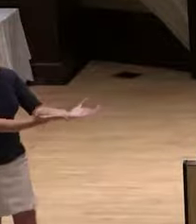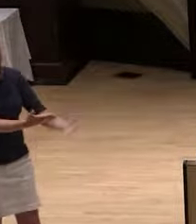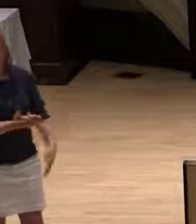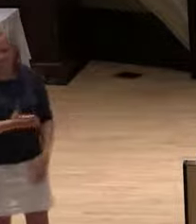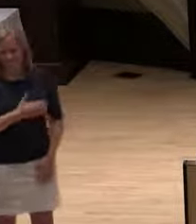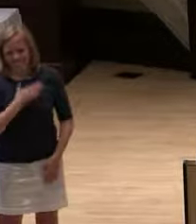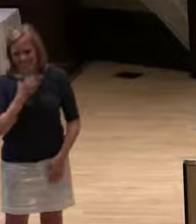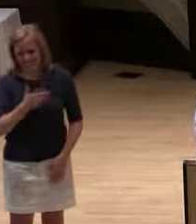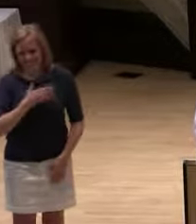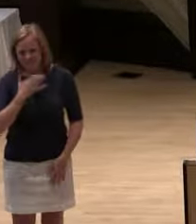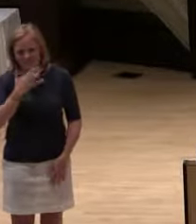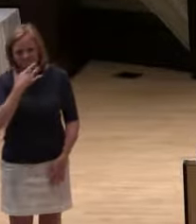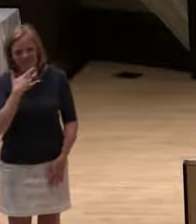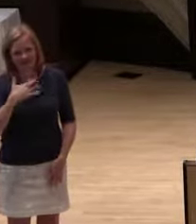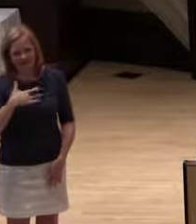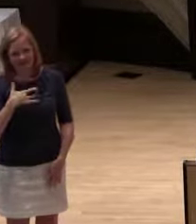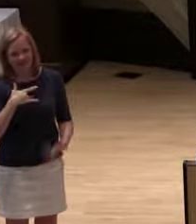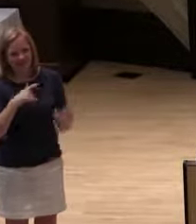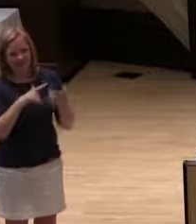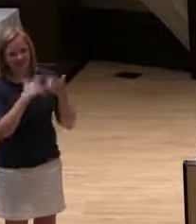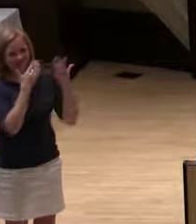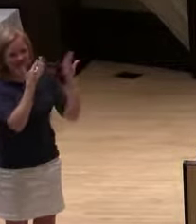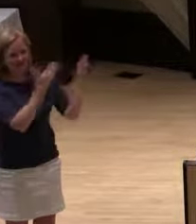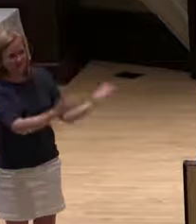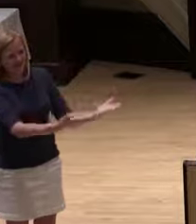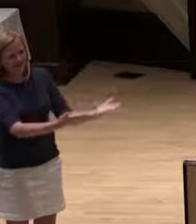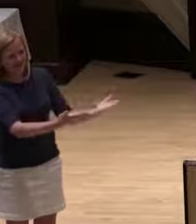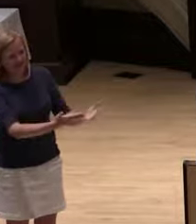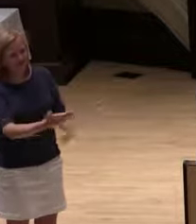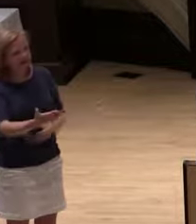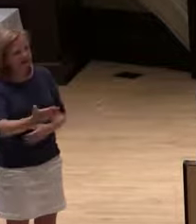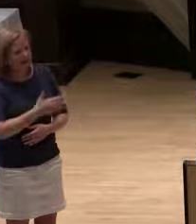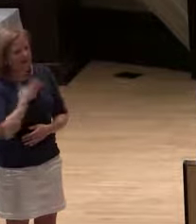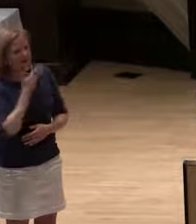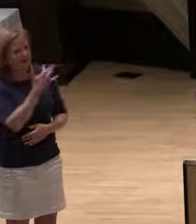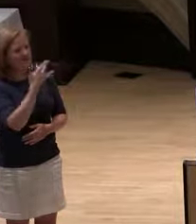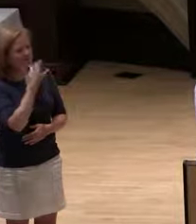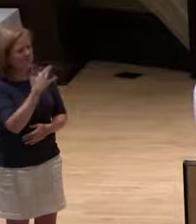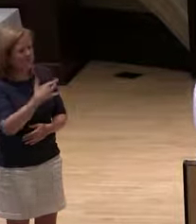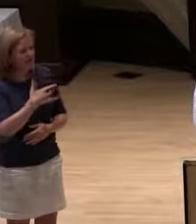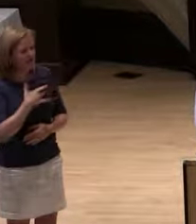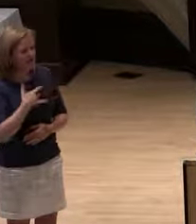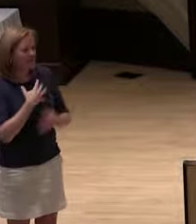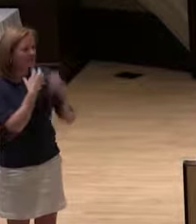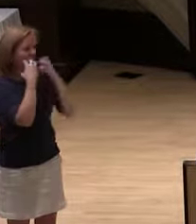Happy birthday to you. Happy